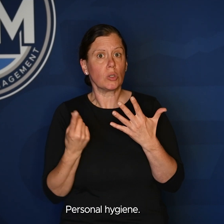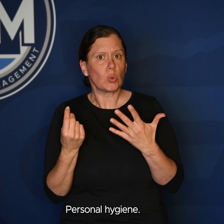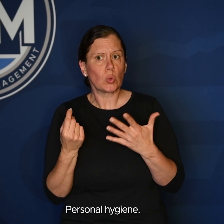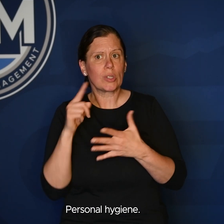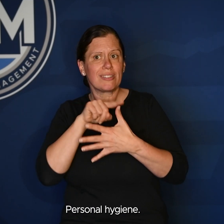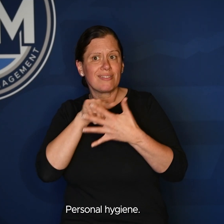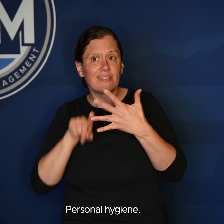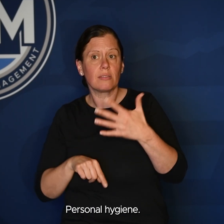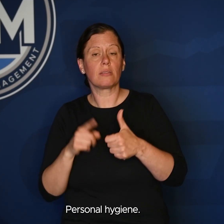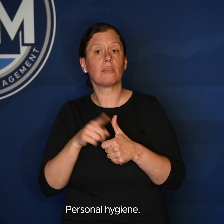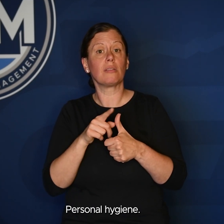Personal hygiene.